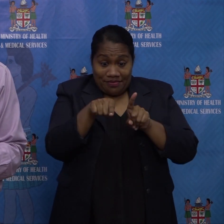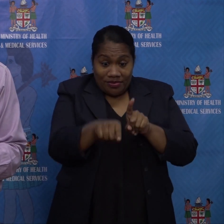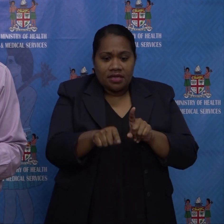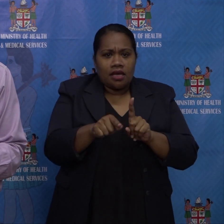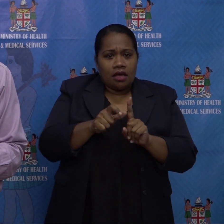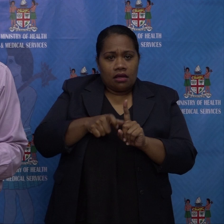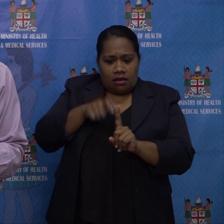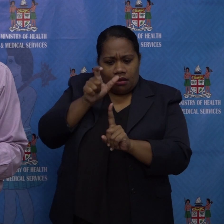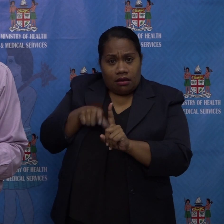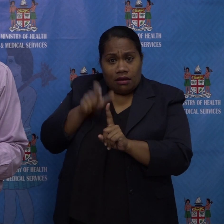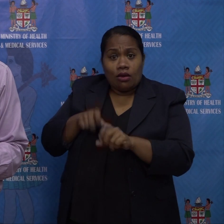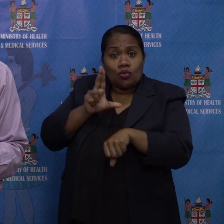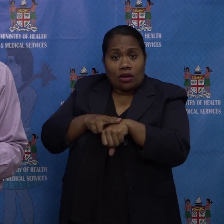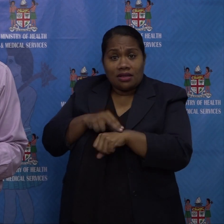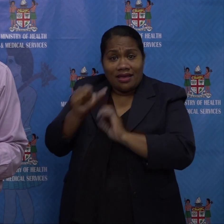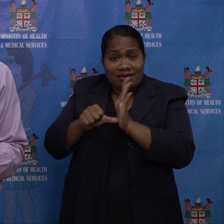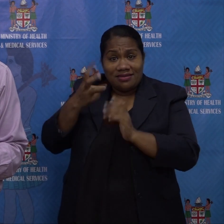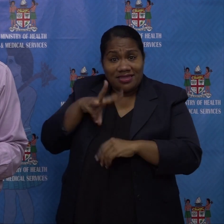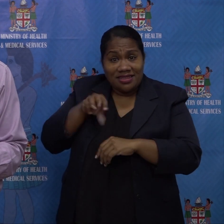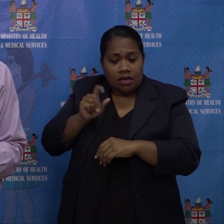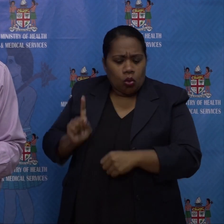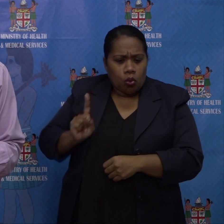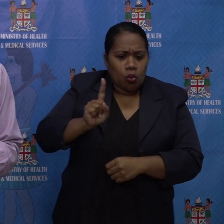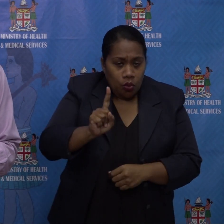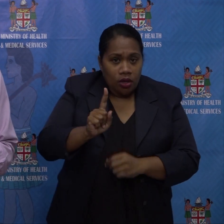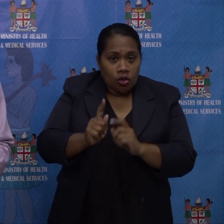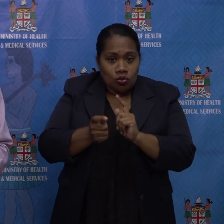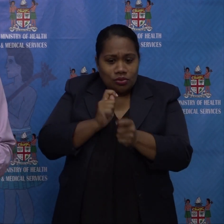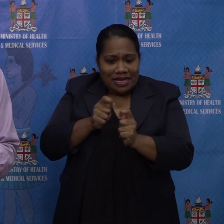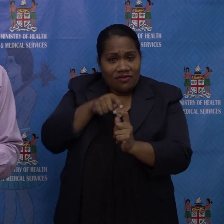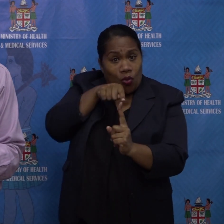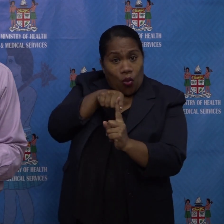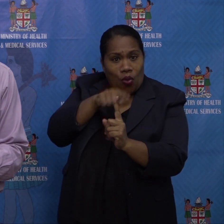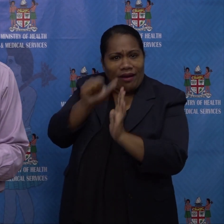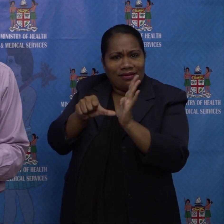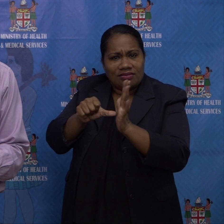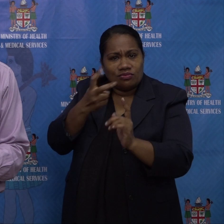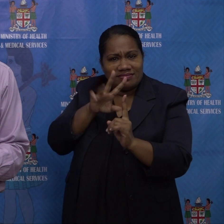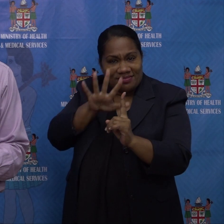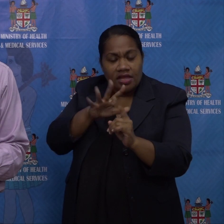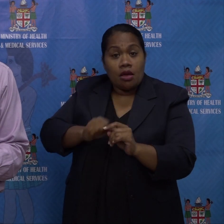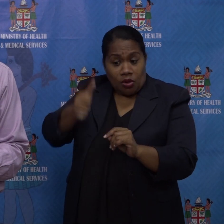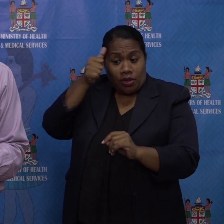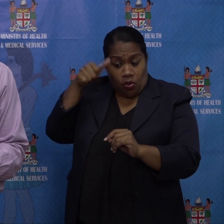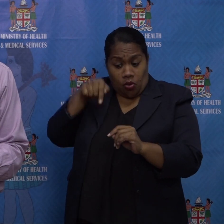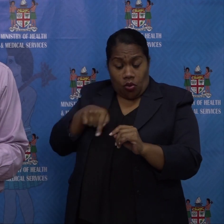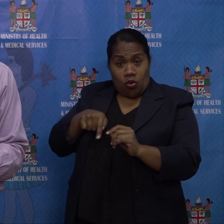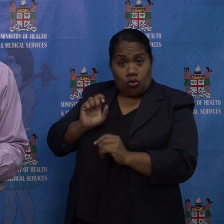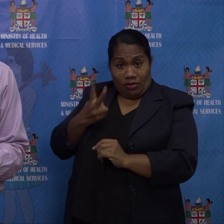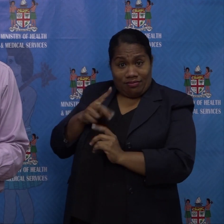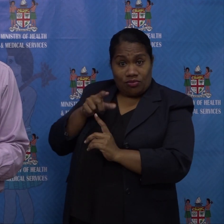the 30-year-old doctor. We know that this doctor, case 121, had tested negative for the virus on April